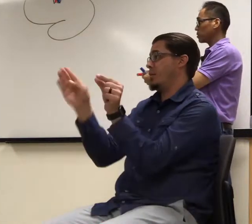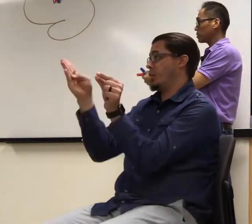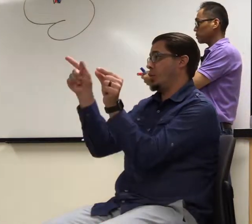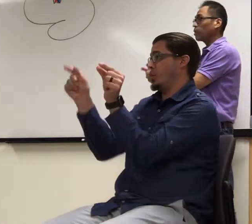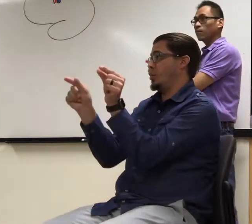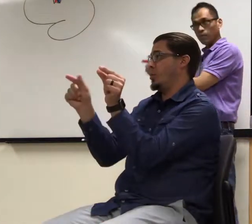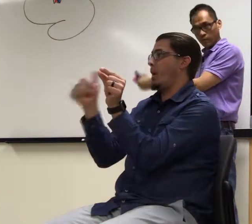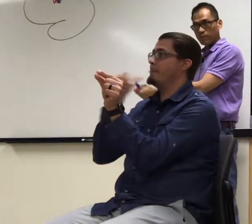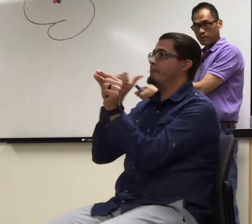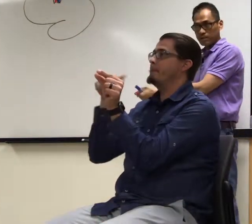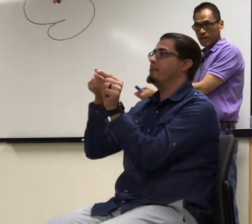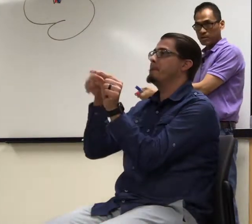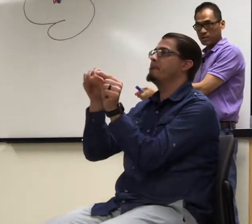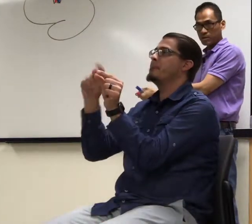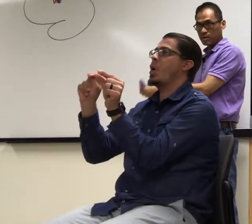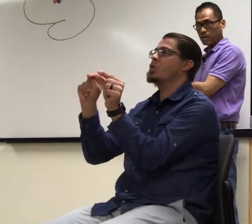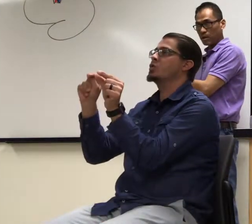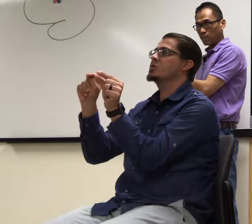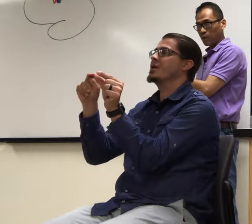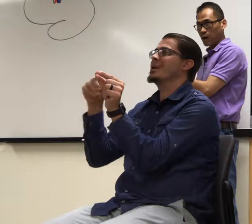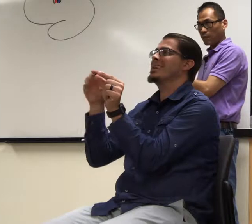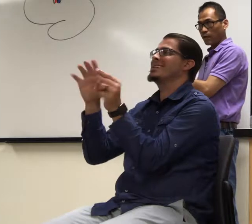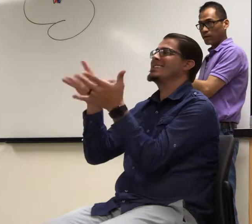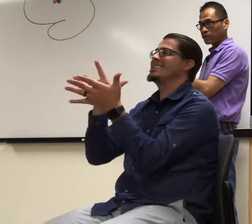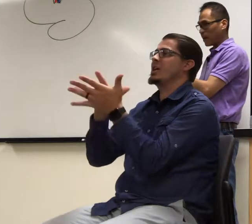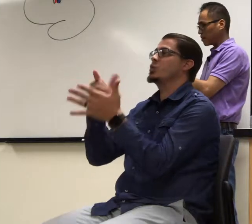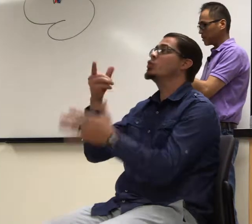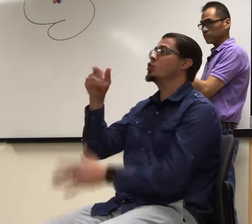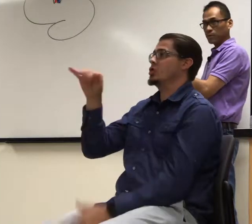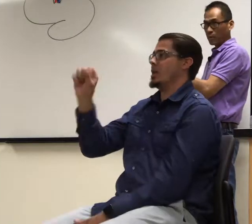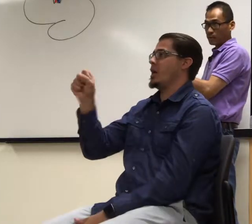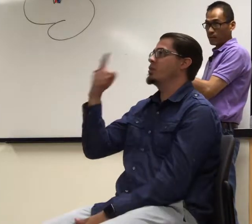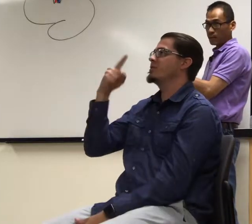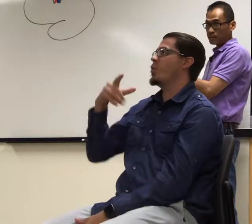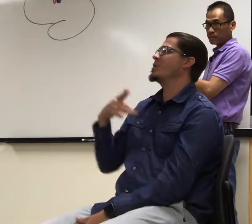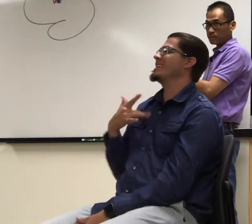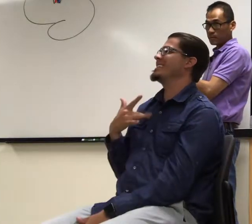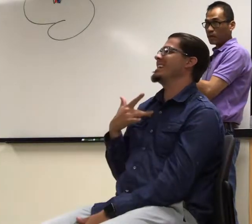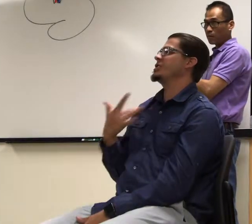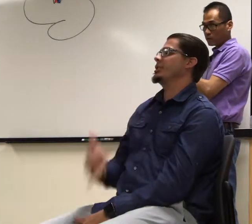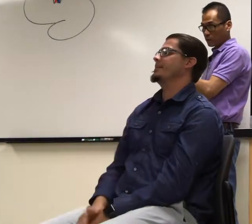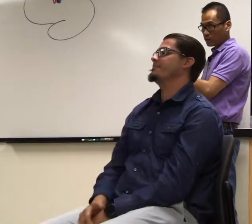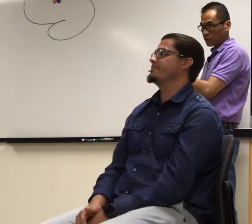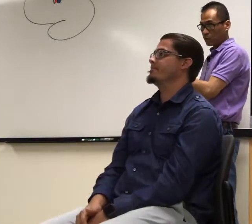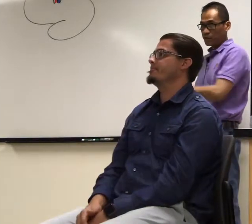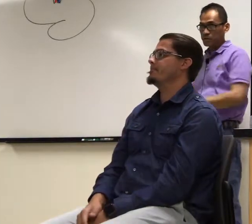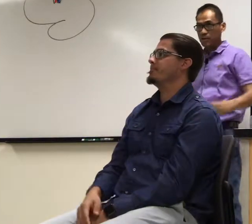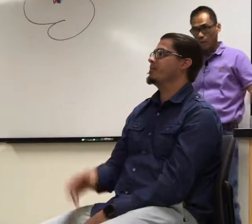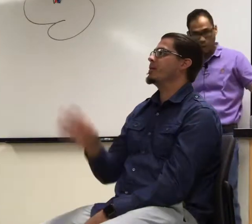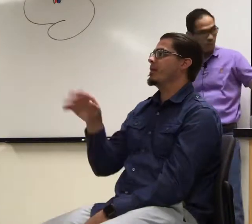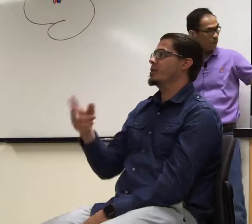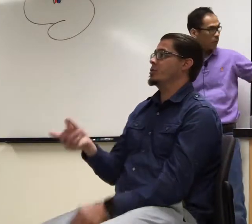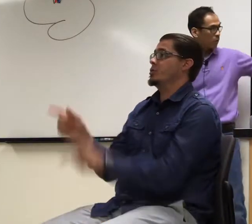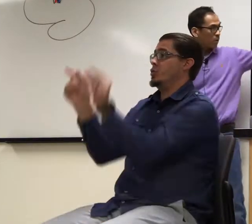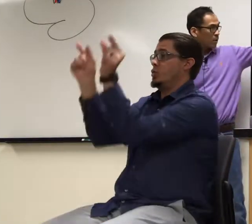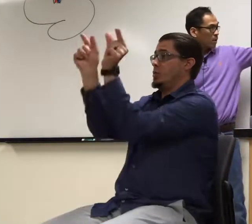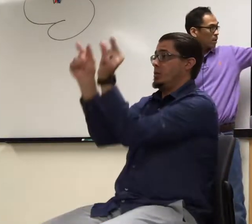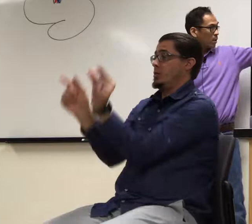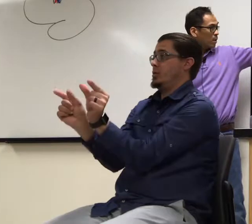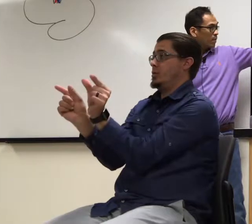Post-central gyrus for sensation. Their primary somatosensory cortex. Those are 2 regions that work